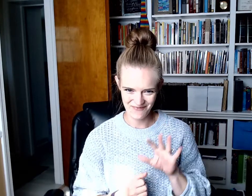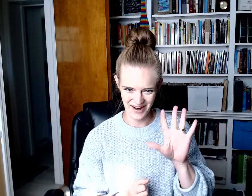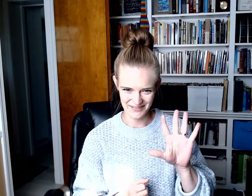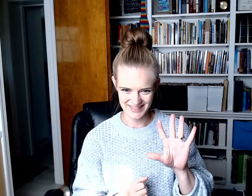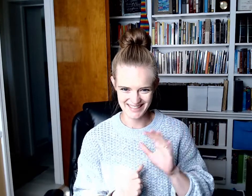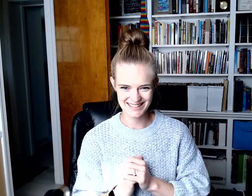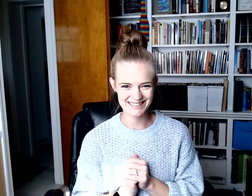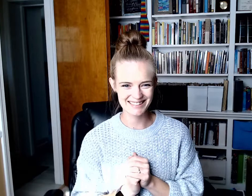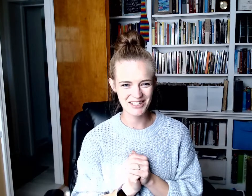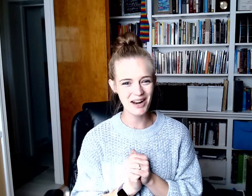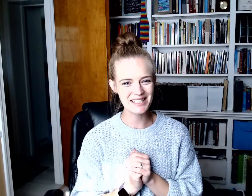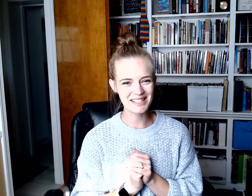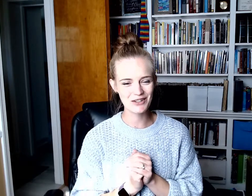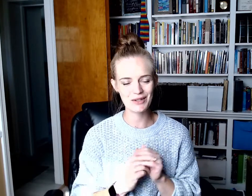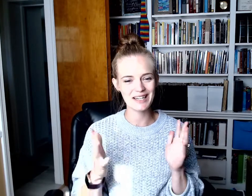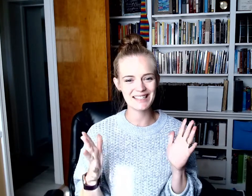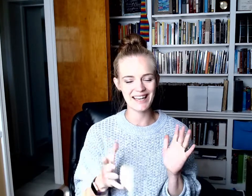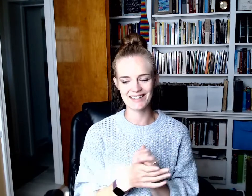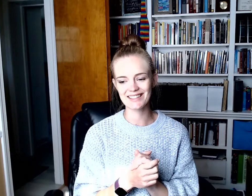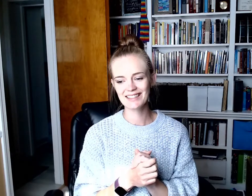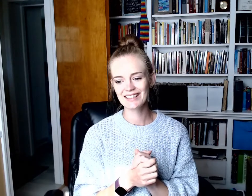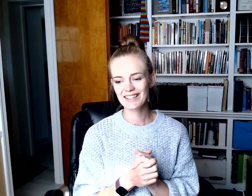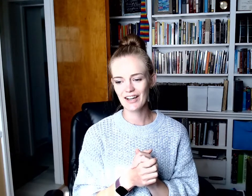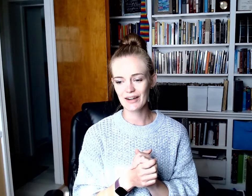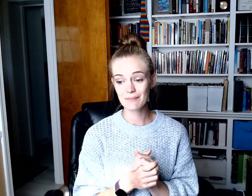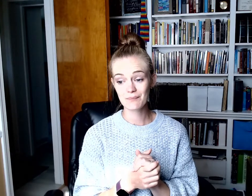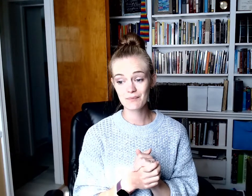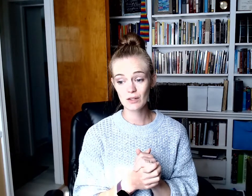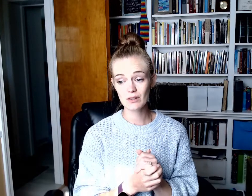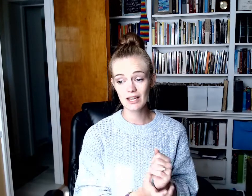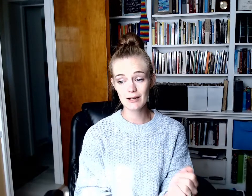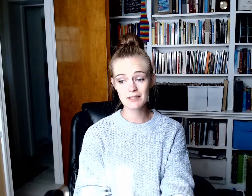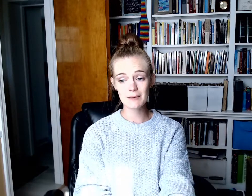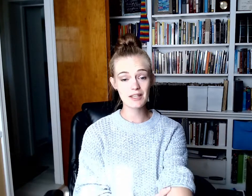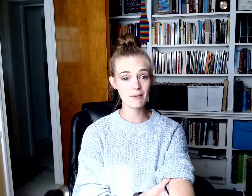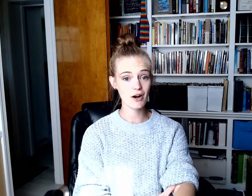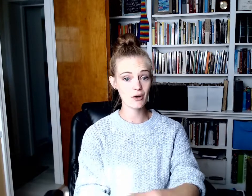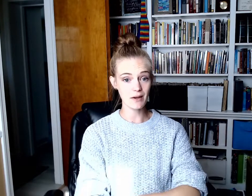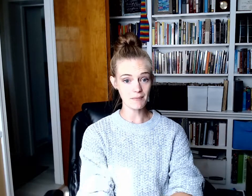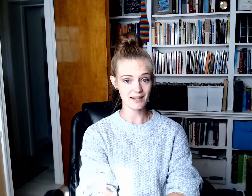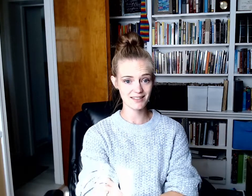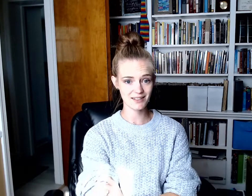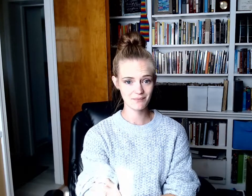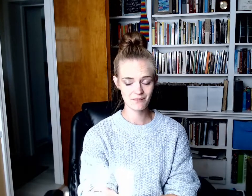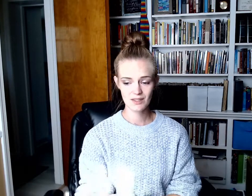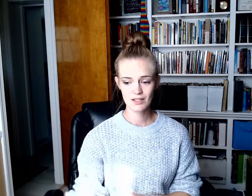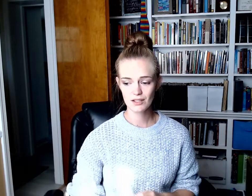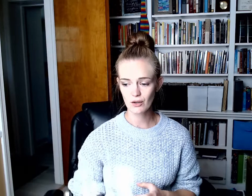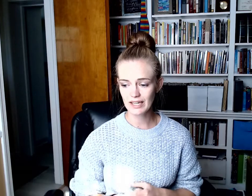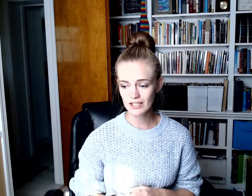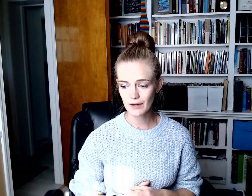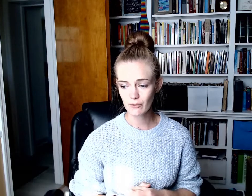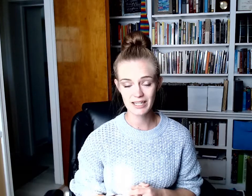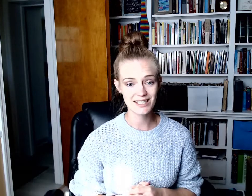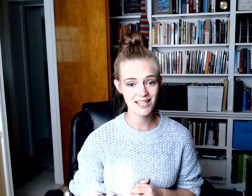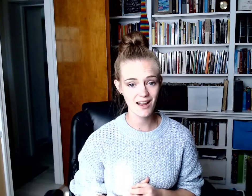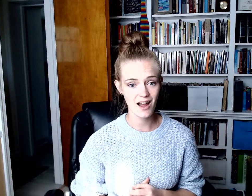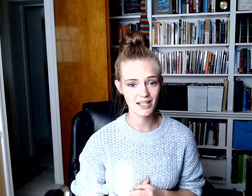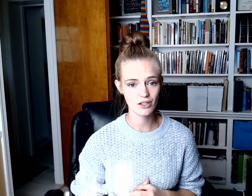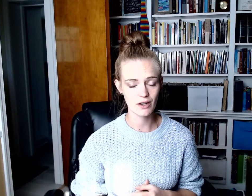five signs. I try to stick to three, I just can't. All right, some of them are repeats. So next week, we're going to sing I Surrender